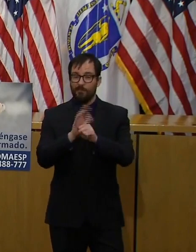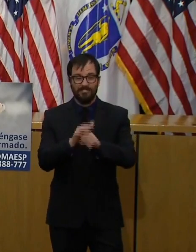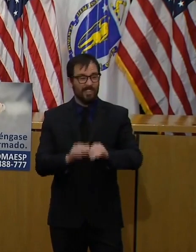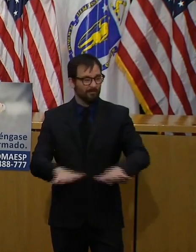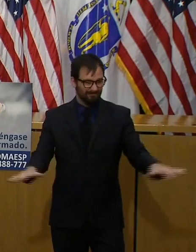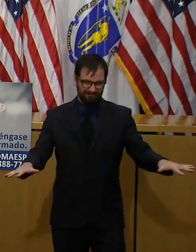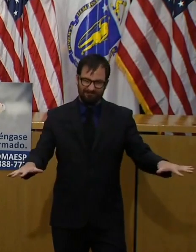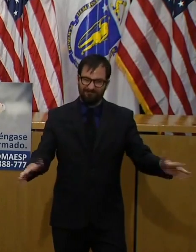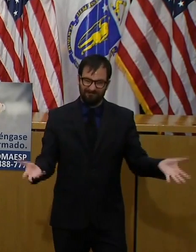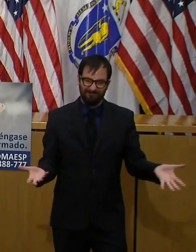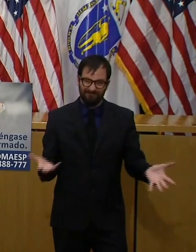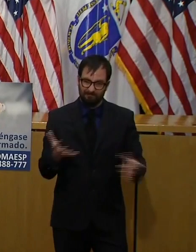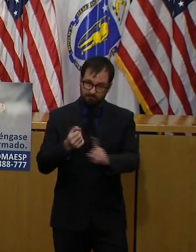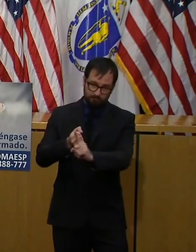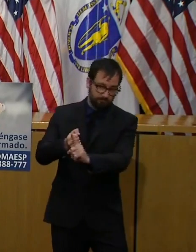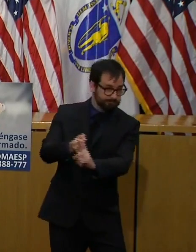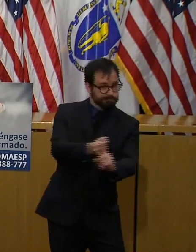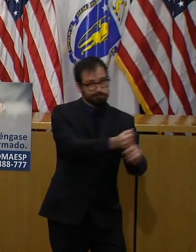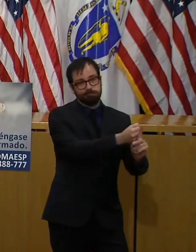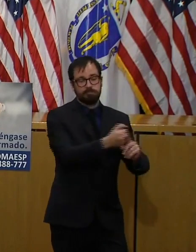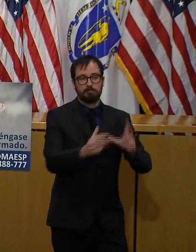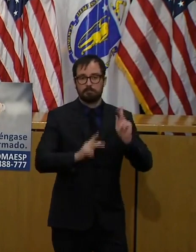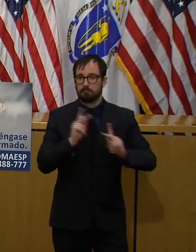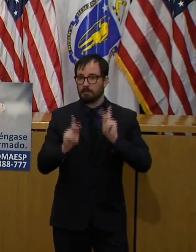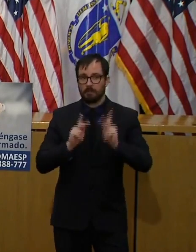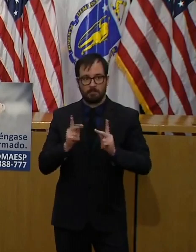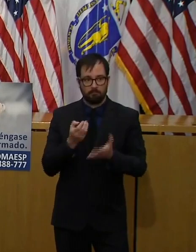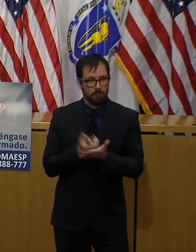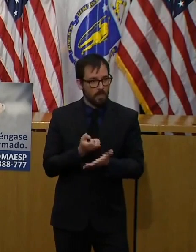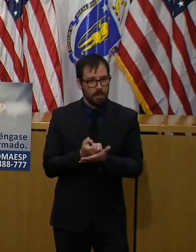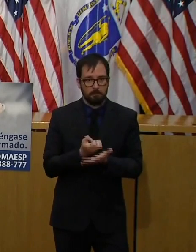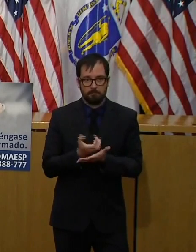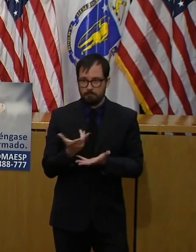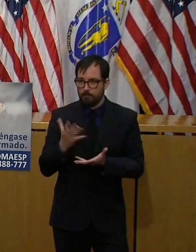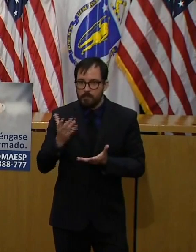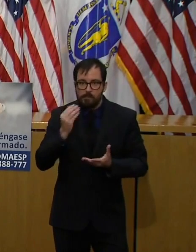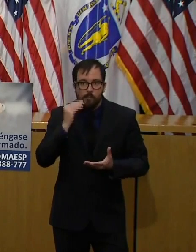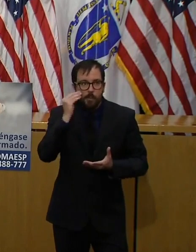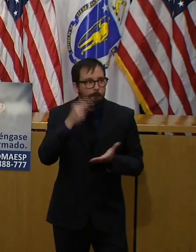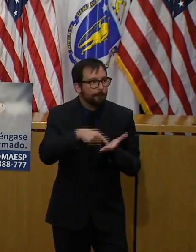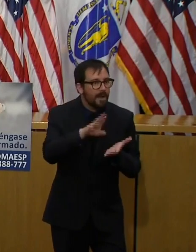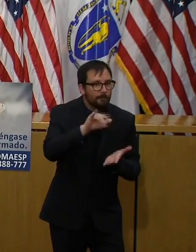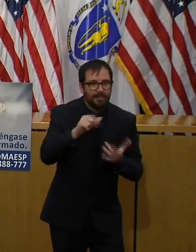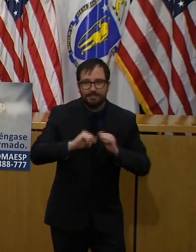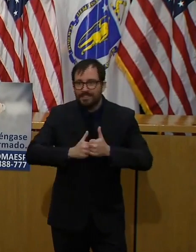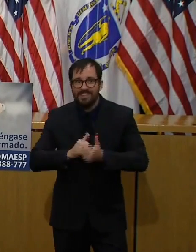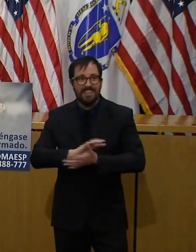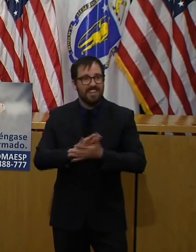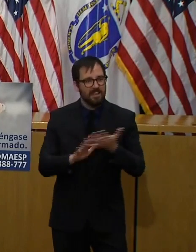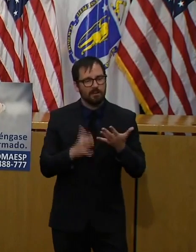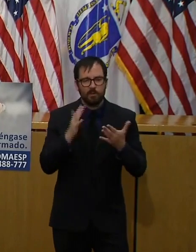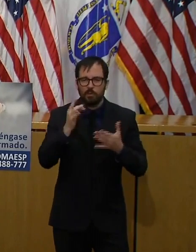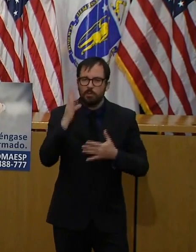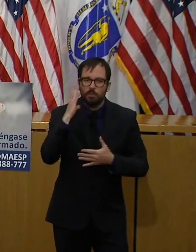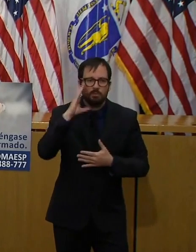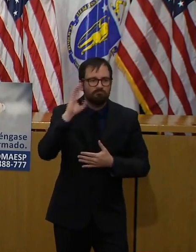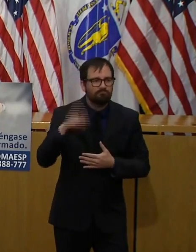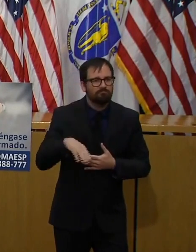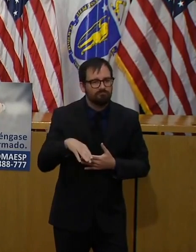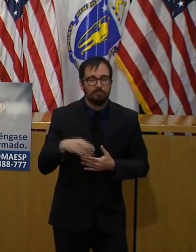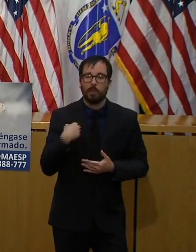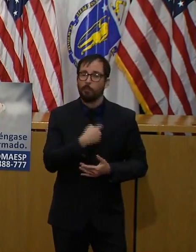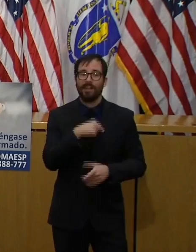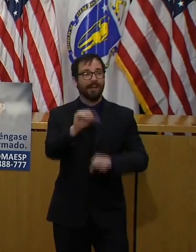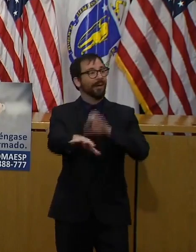COVID-19. And as we've said before, this is about way more than numbers. We all get the fact that there are people behind those claims.